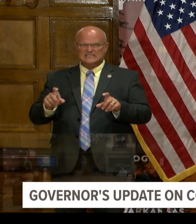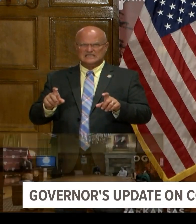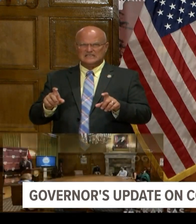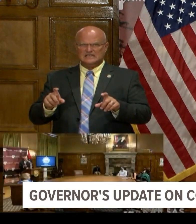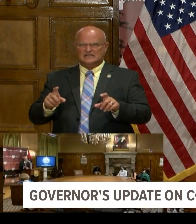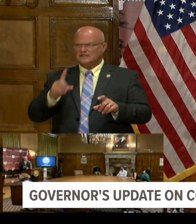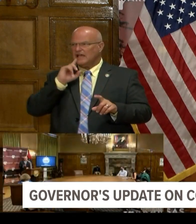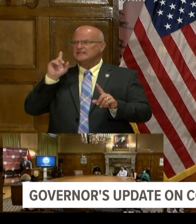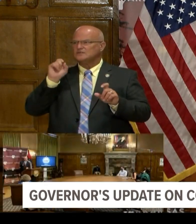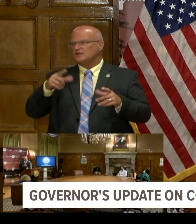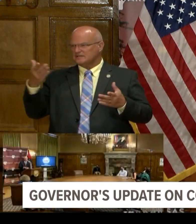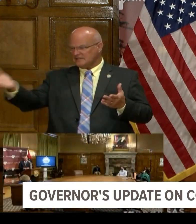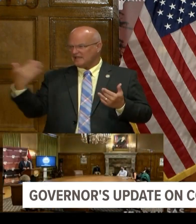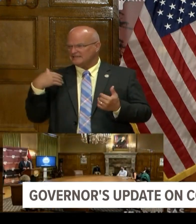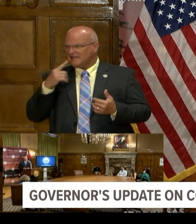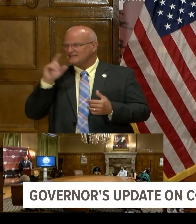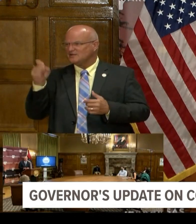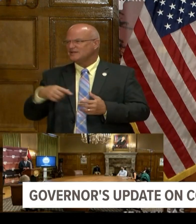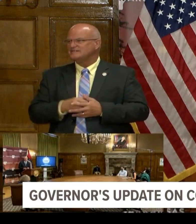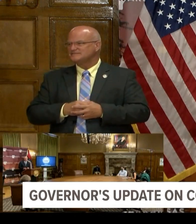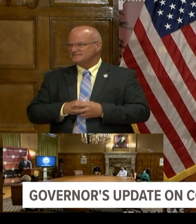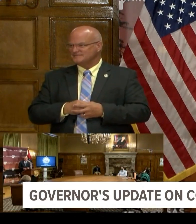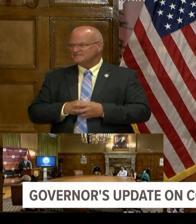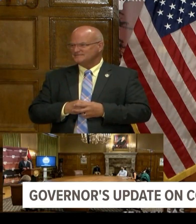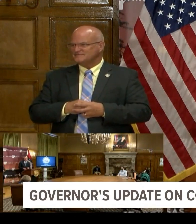the Or question. Dr. Seema. Please ask the question.